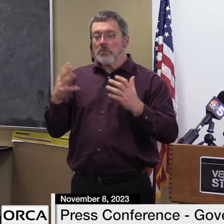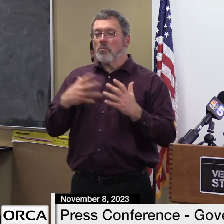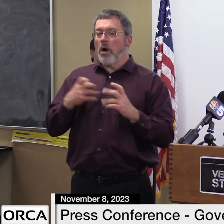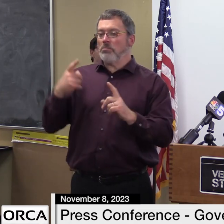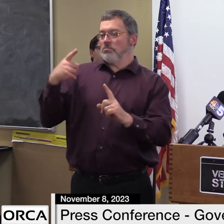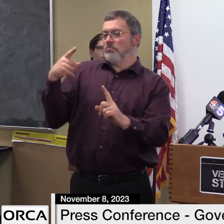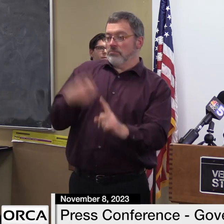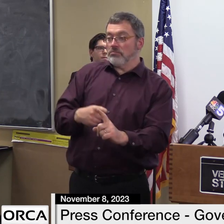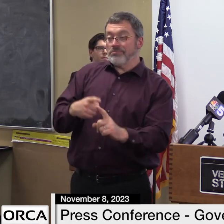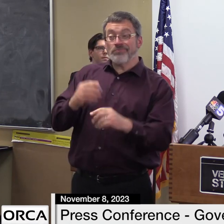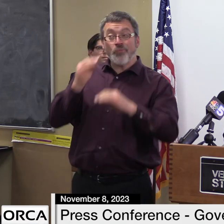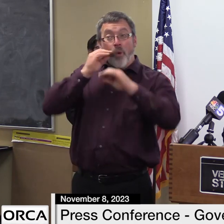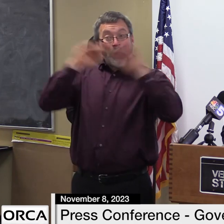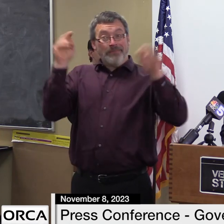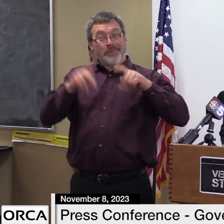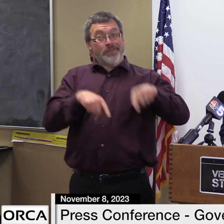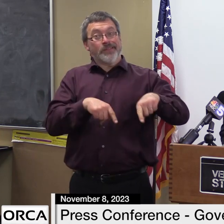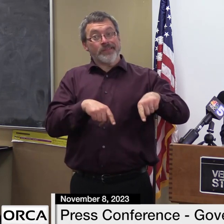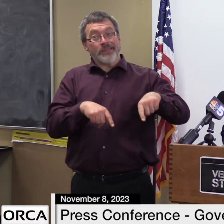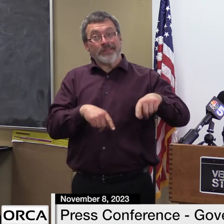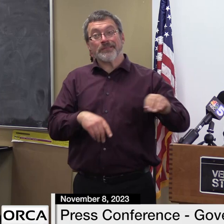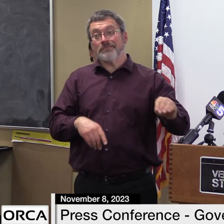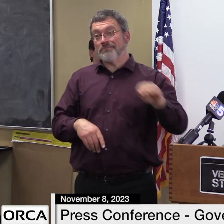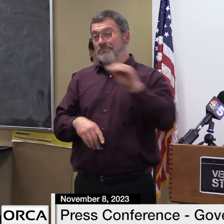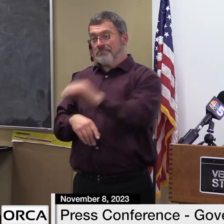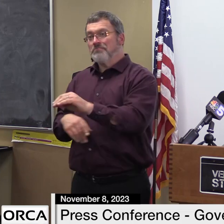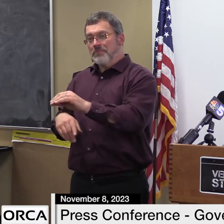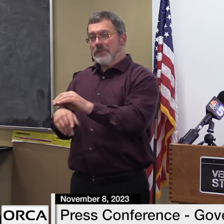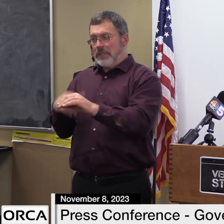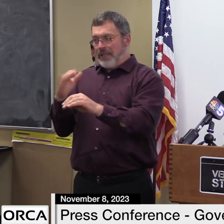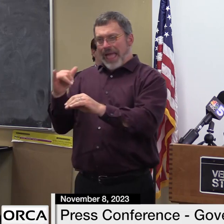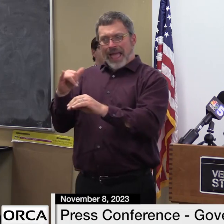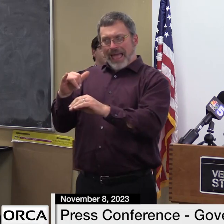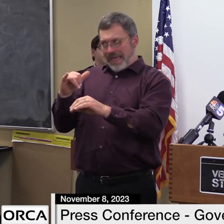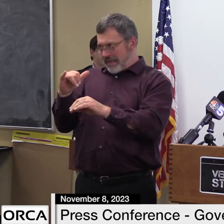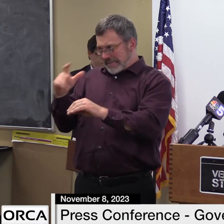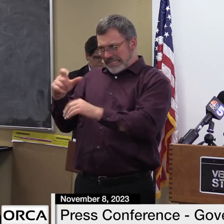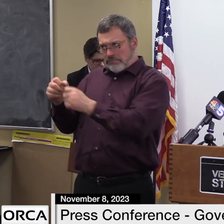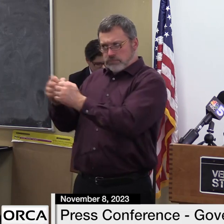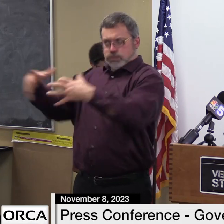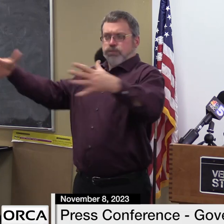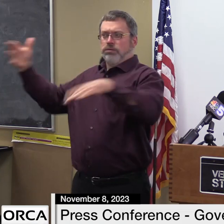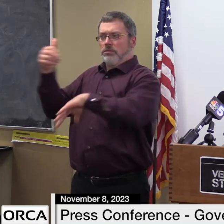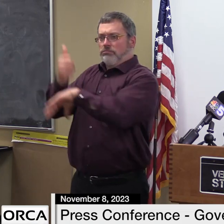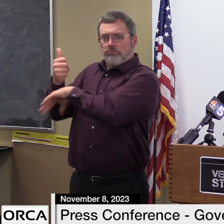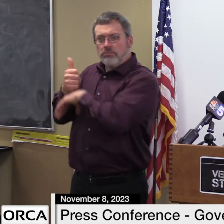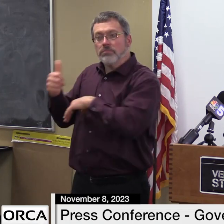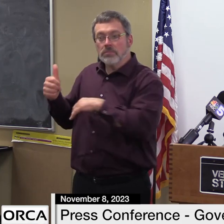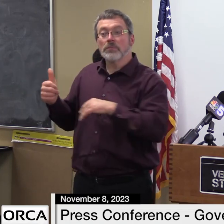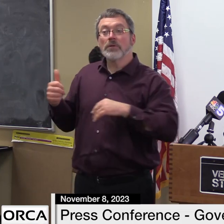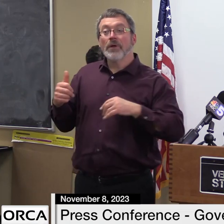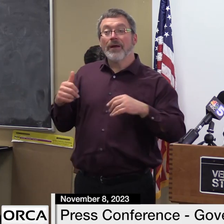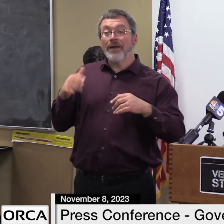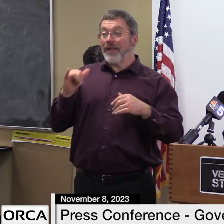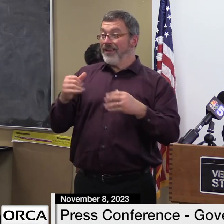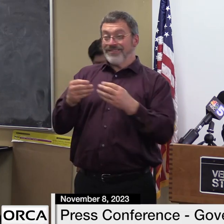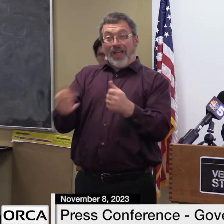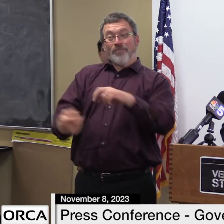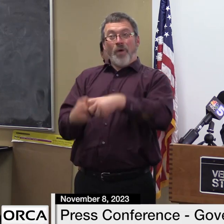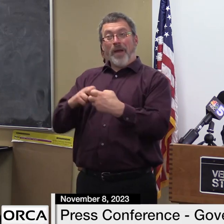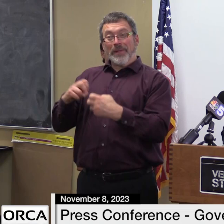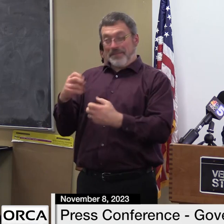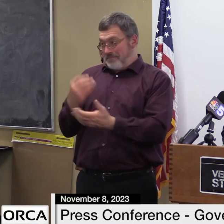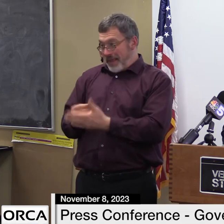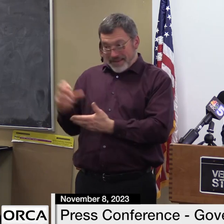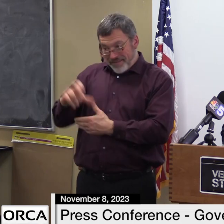homelessness lies in increasing the availability of affordable housing. We can't solve our hotel-motel problem or homelessness